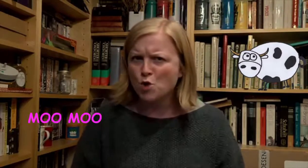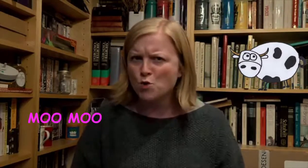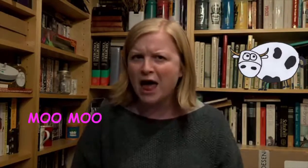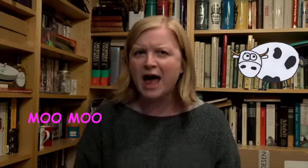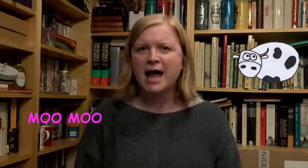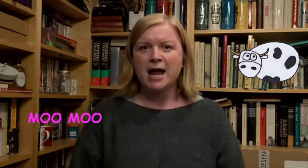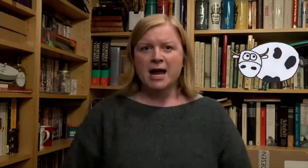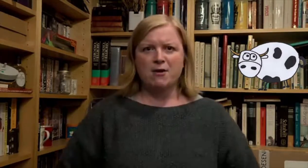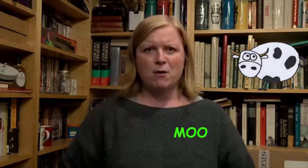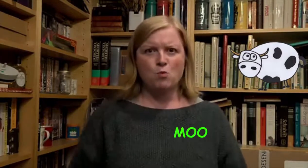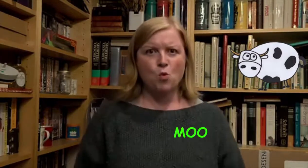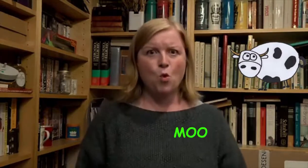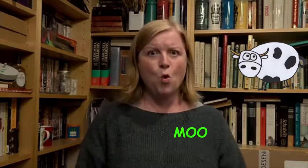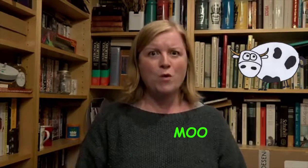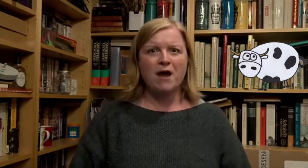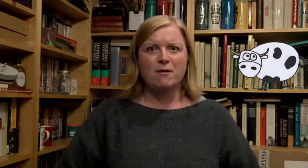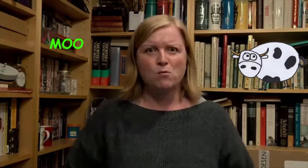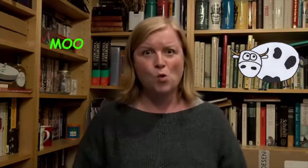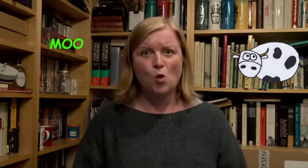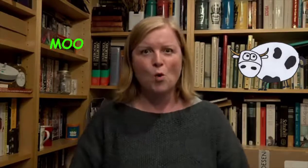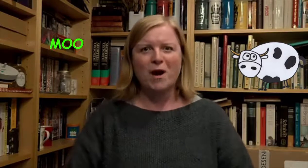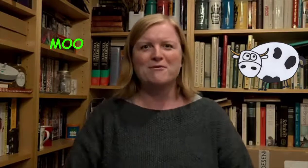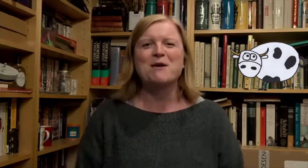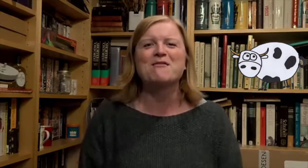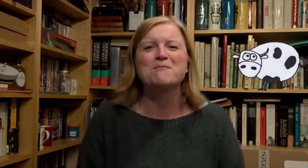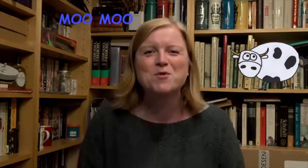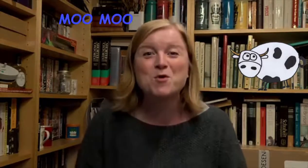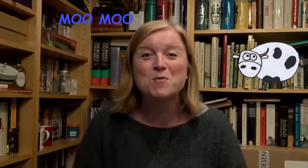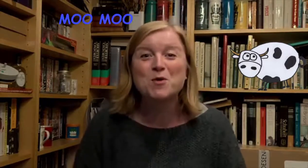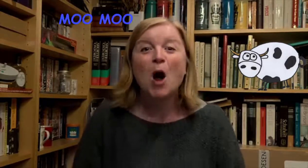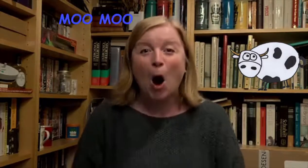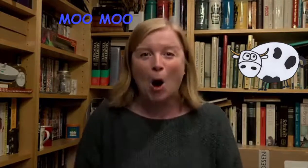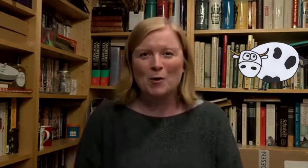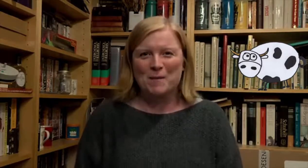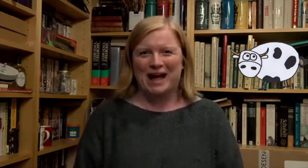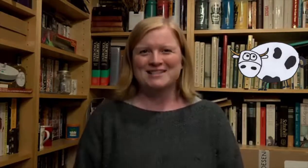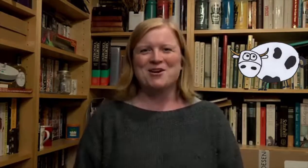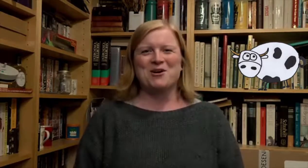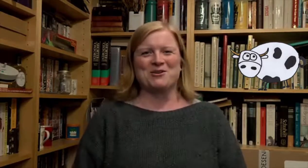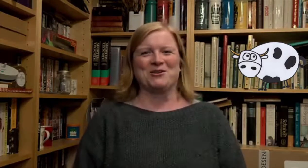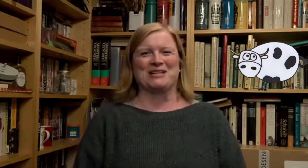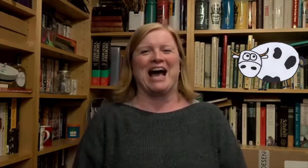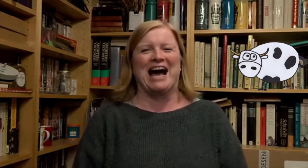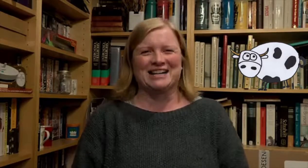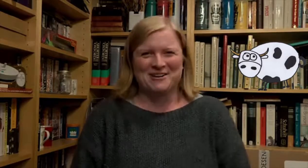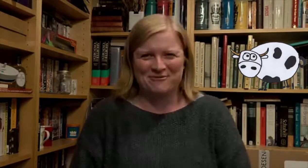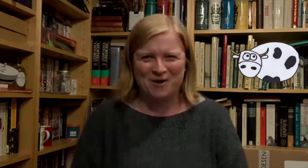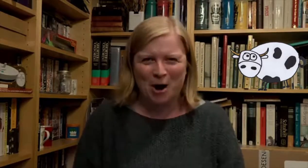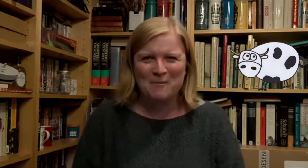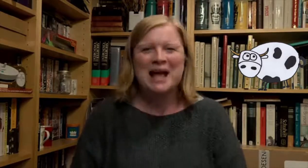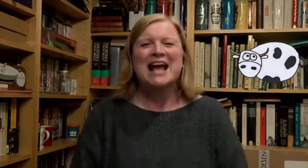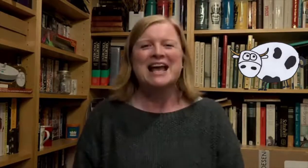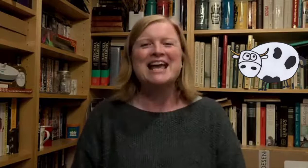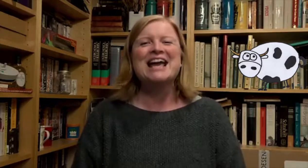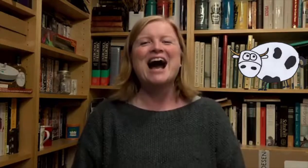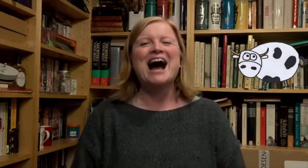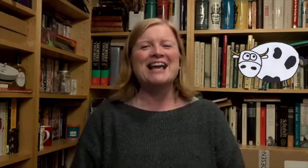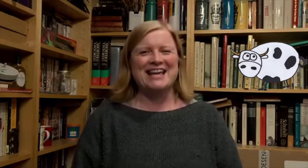there, here a moo, there a moo, everywhere a moo moo. Old MacDonald had a farm,